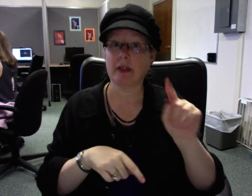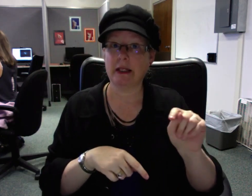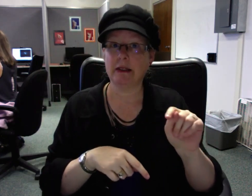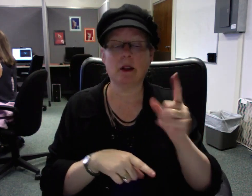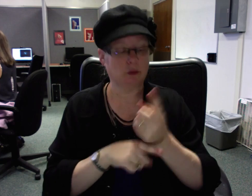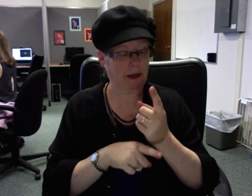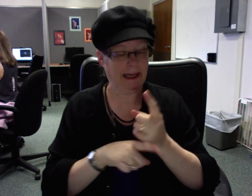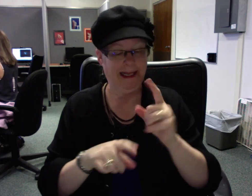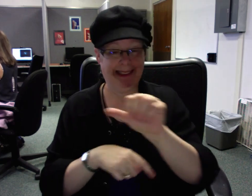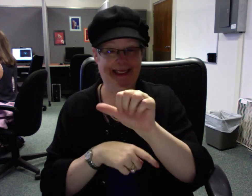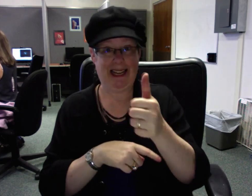length times width.